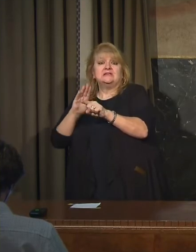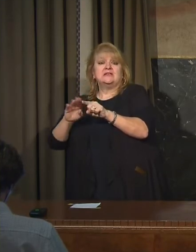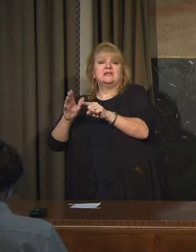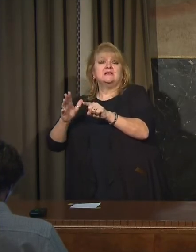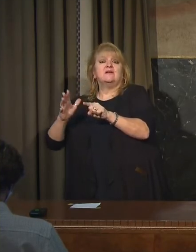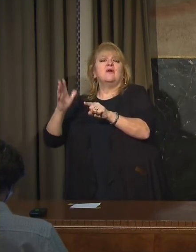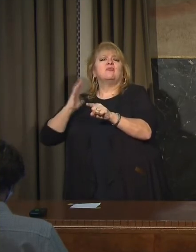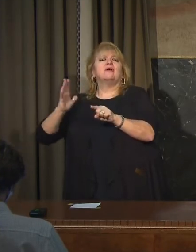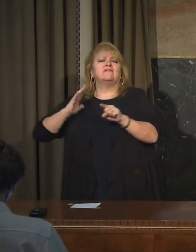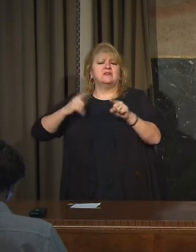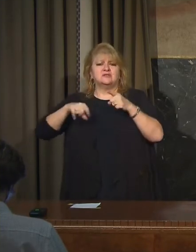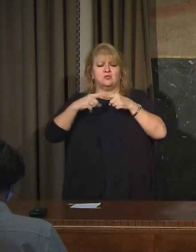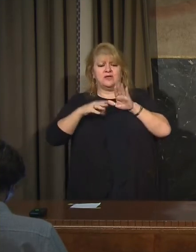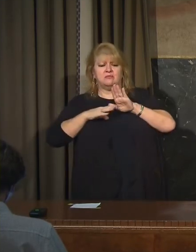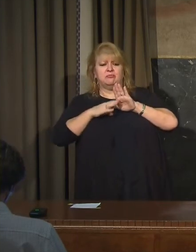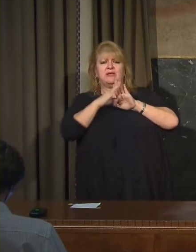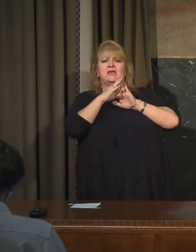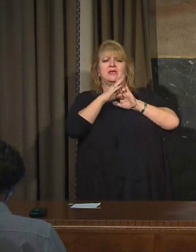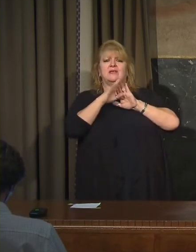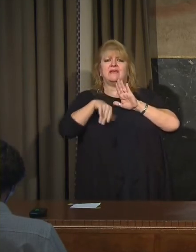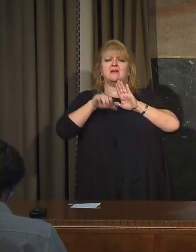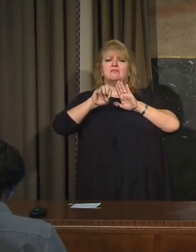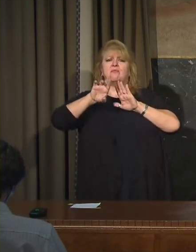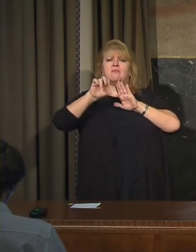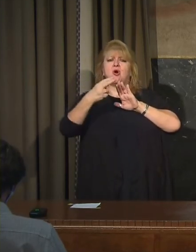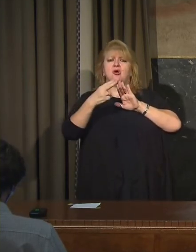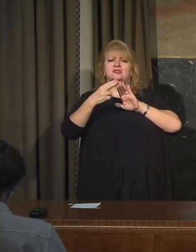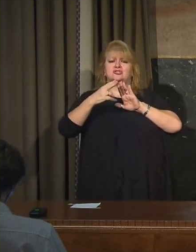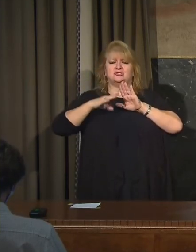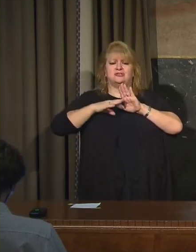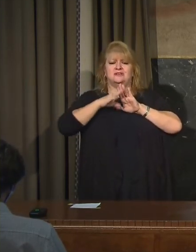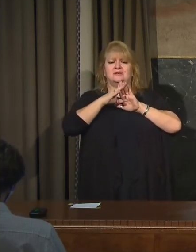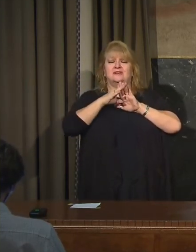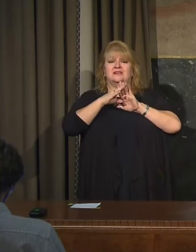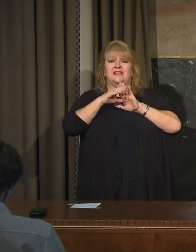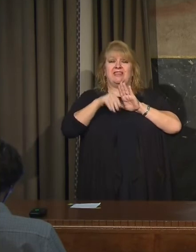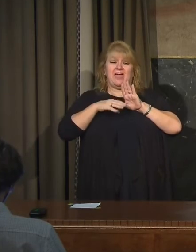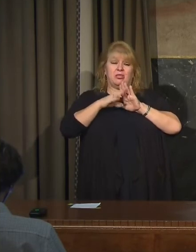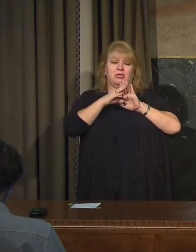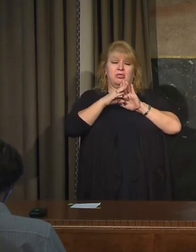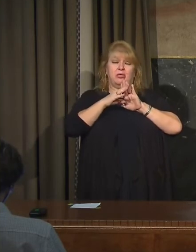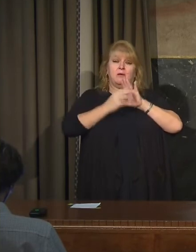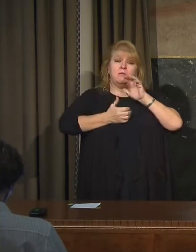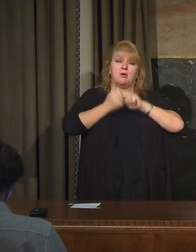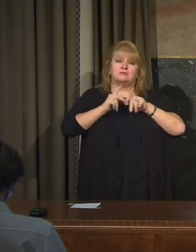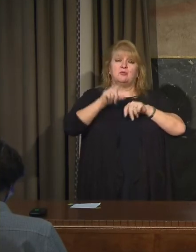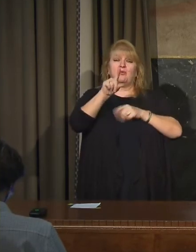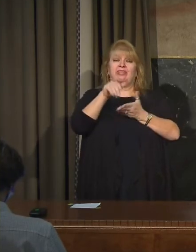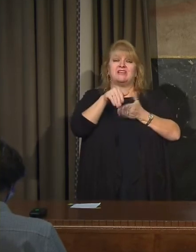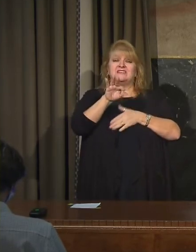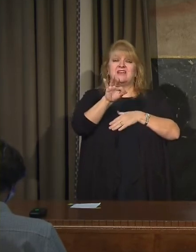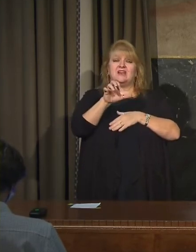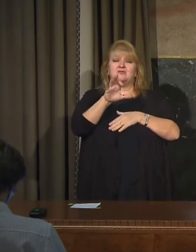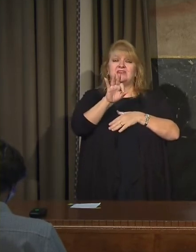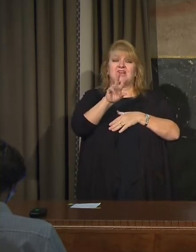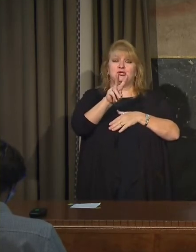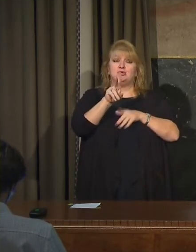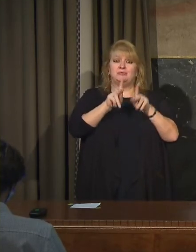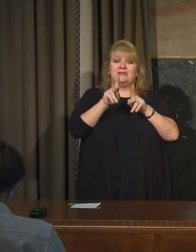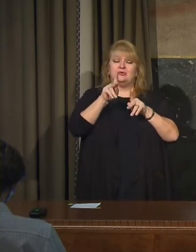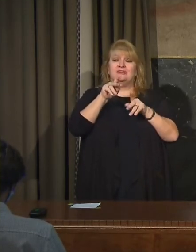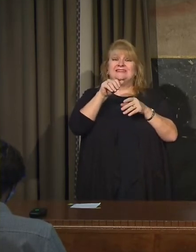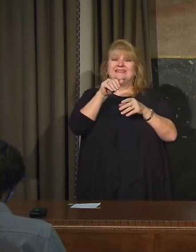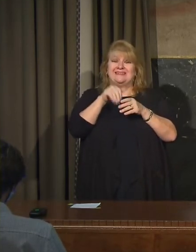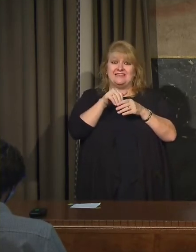during the pandemic, which happened during the March-April time period, that first real surge. We had 1,992